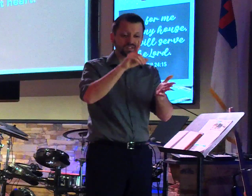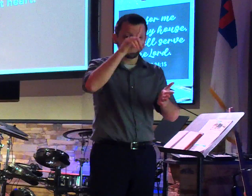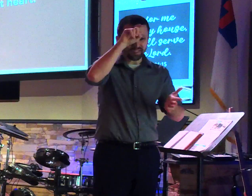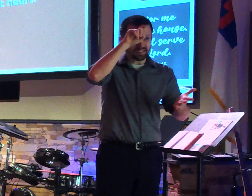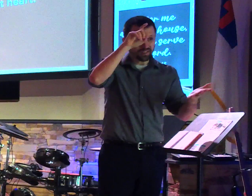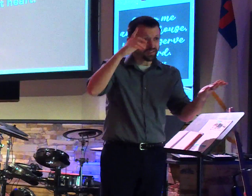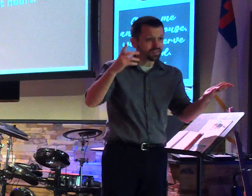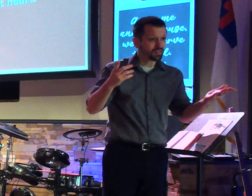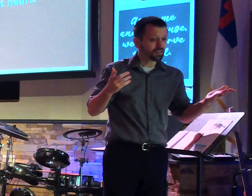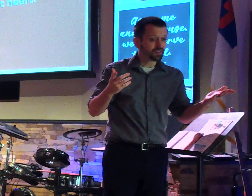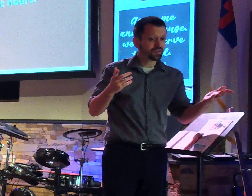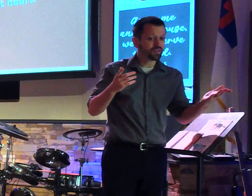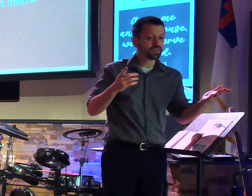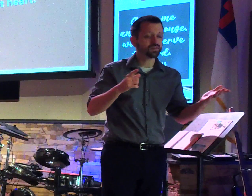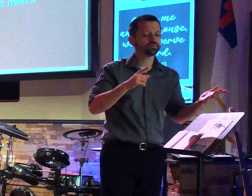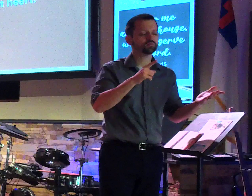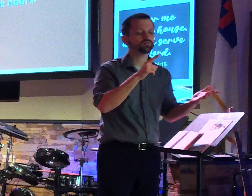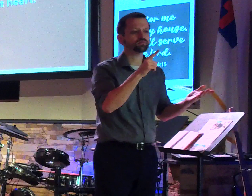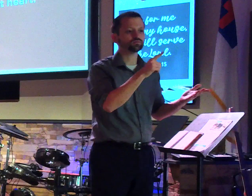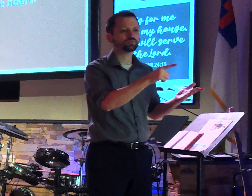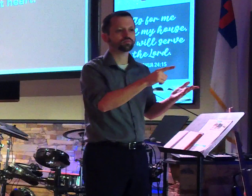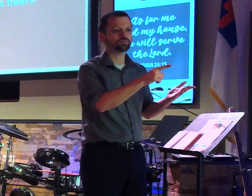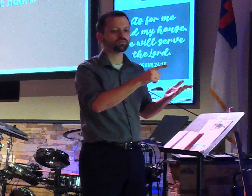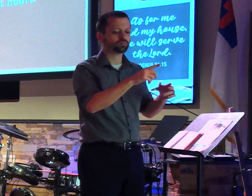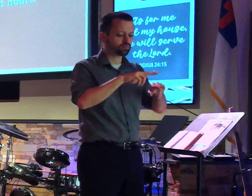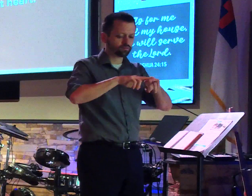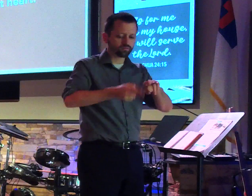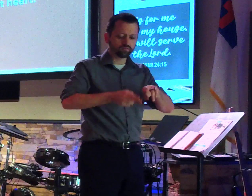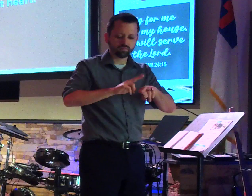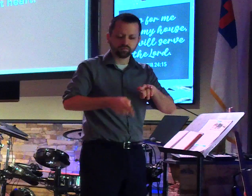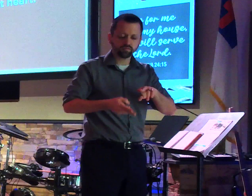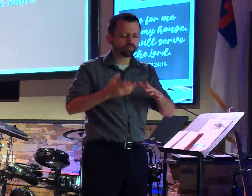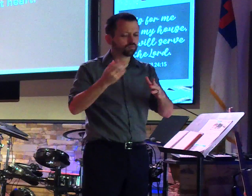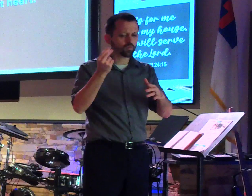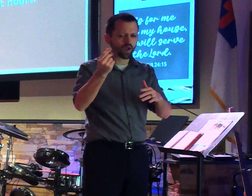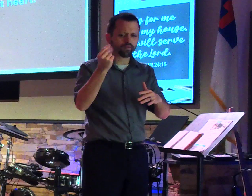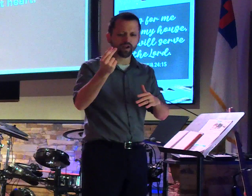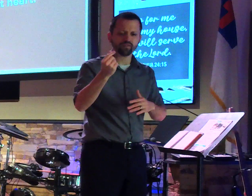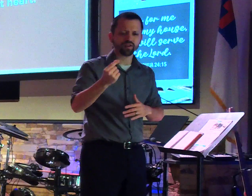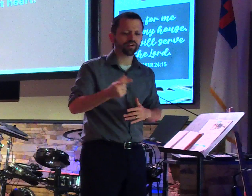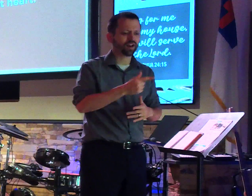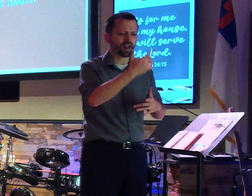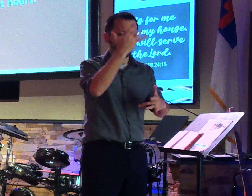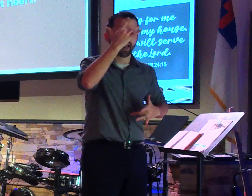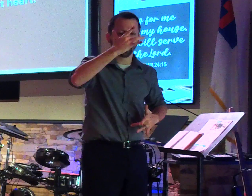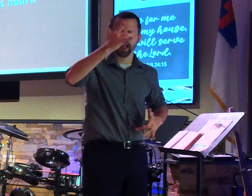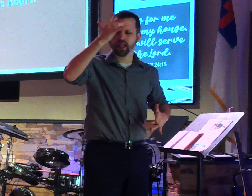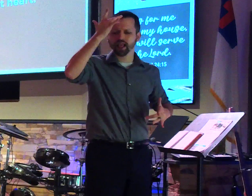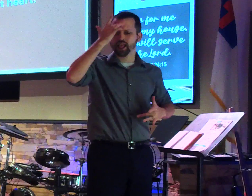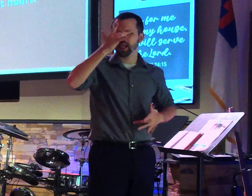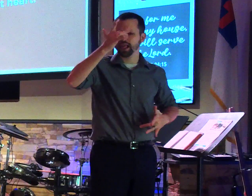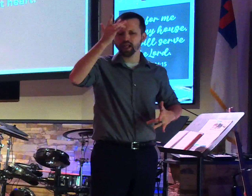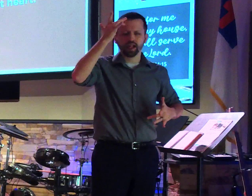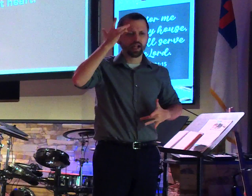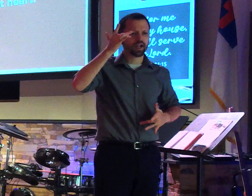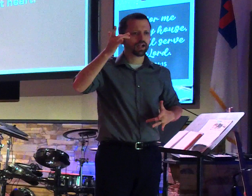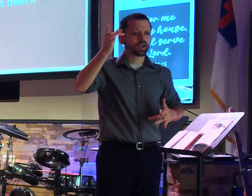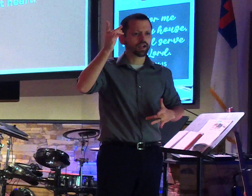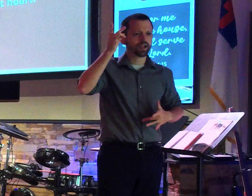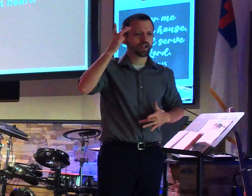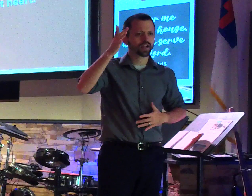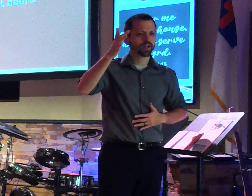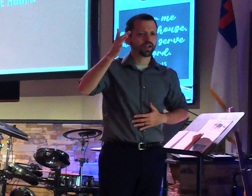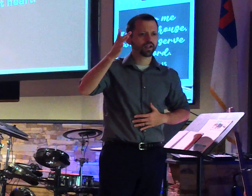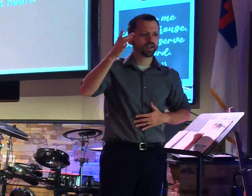it. But she was losing weight just rapidly. She was sick. She was just so sick.